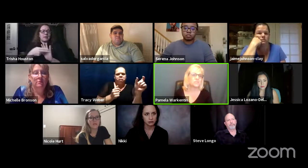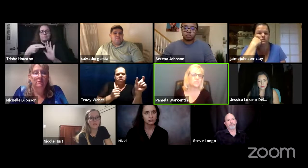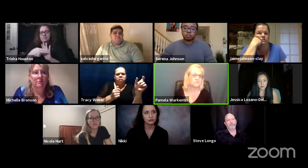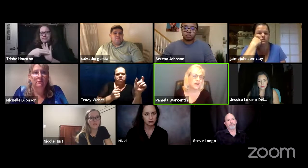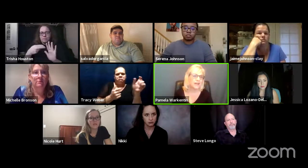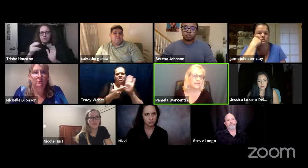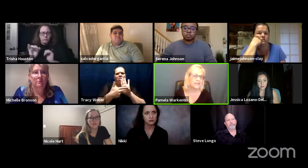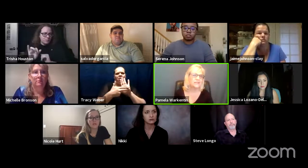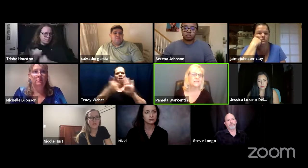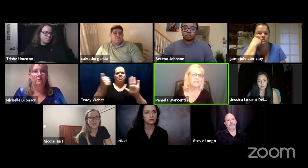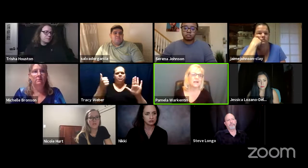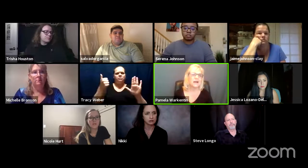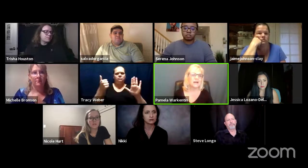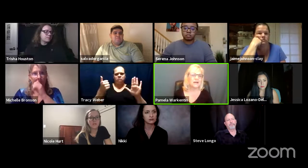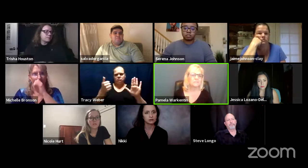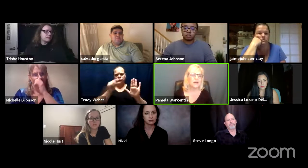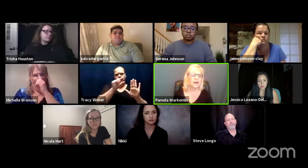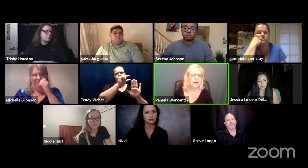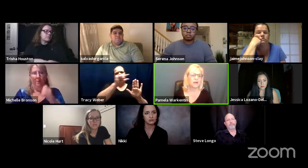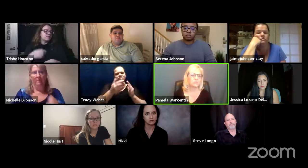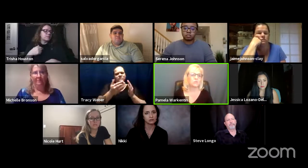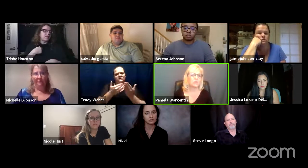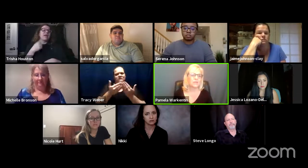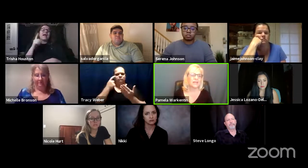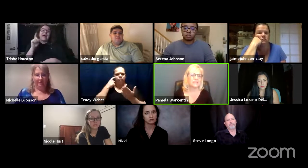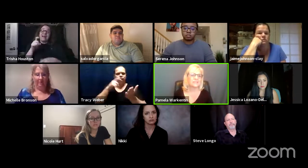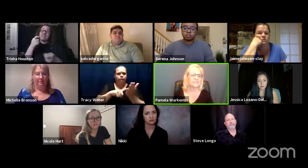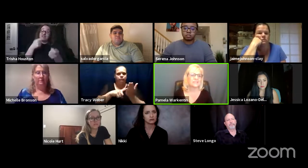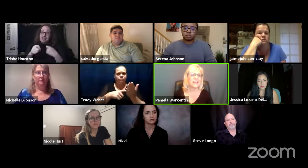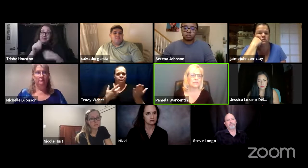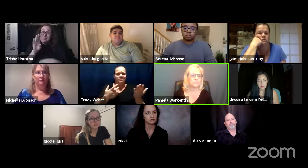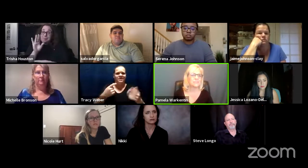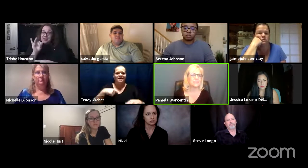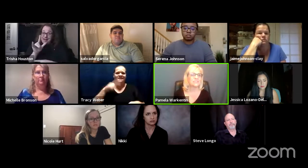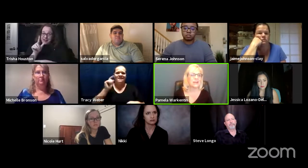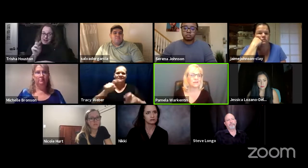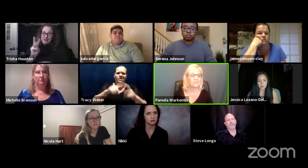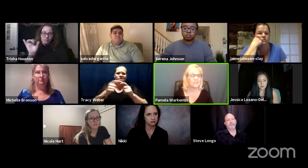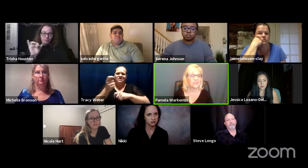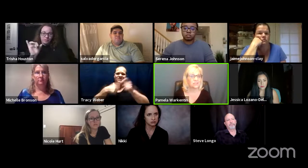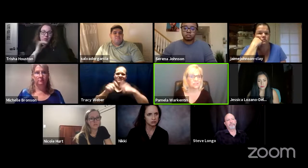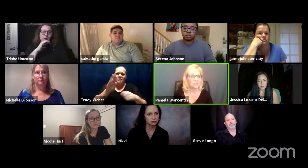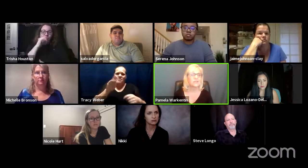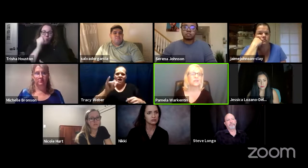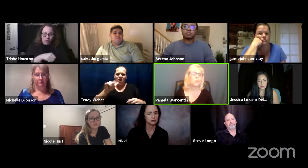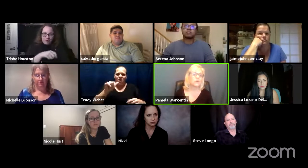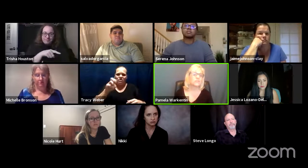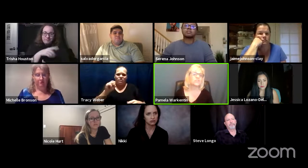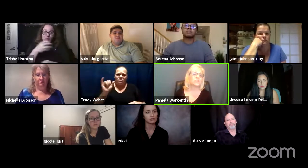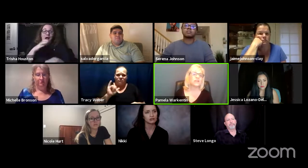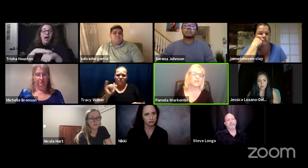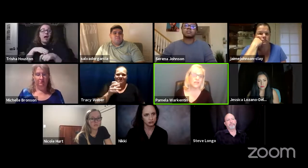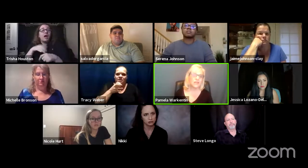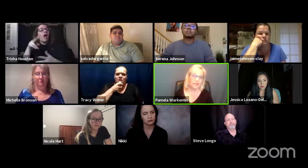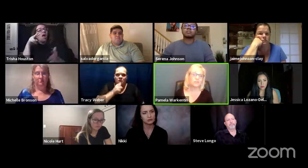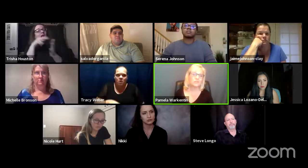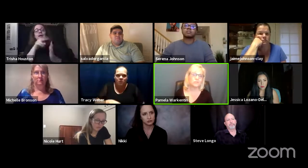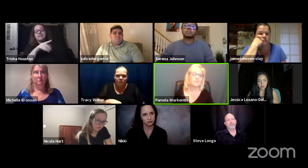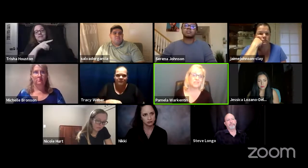to find. I also would like to see captions and titles there, which includes a revision